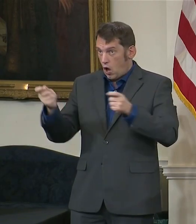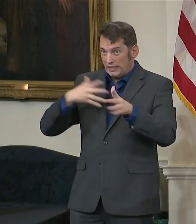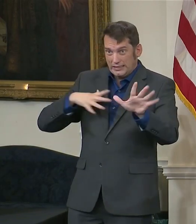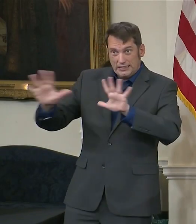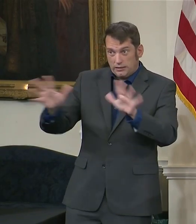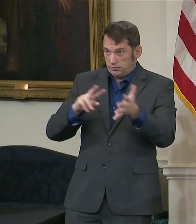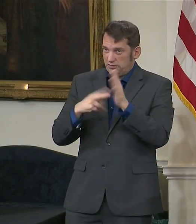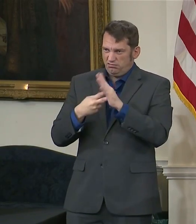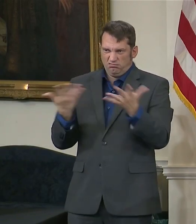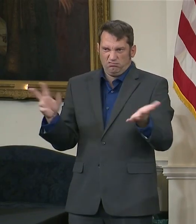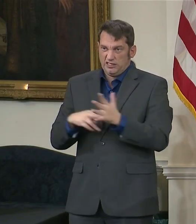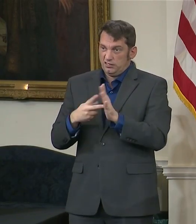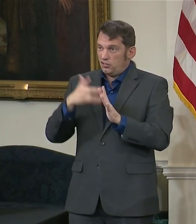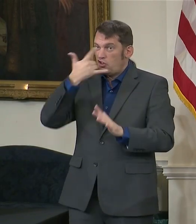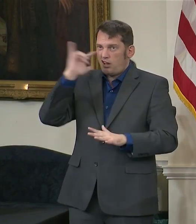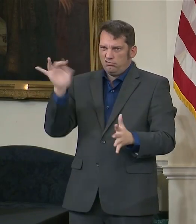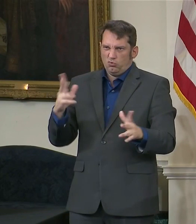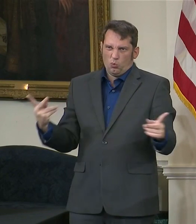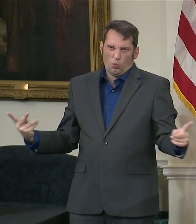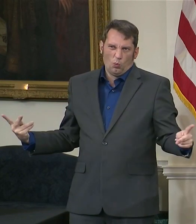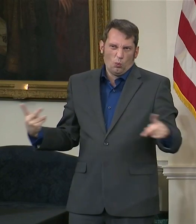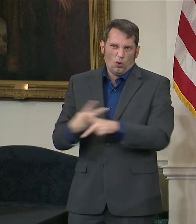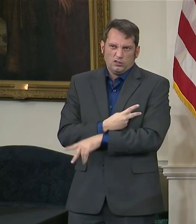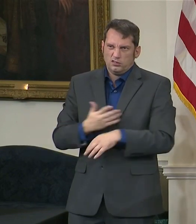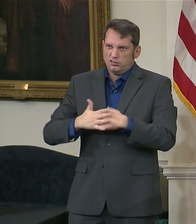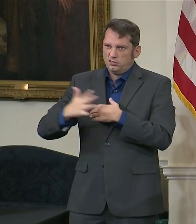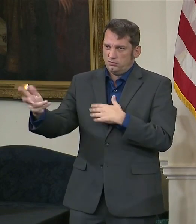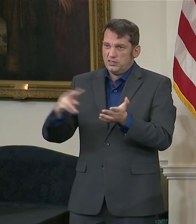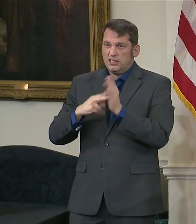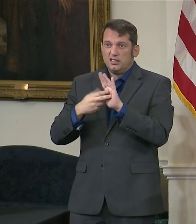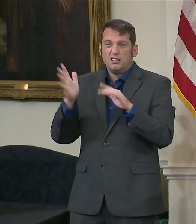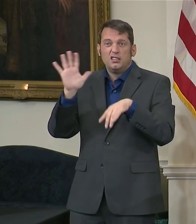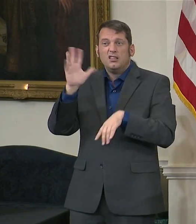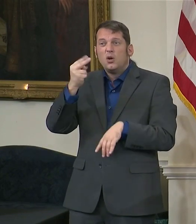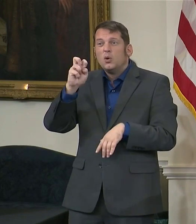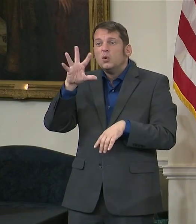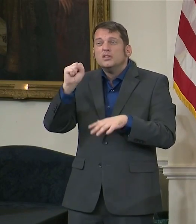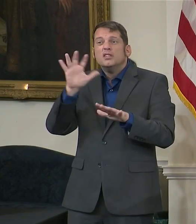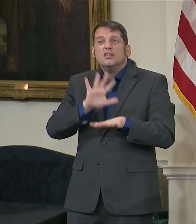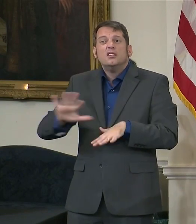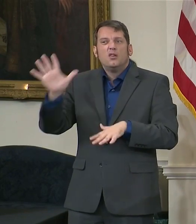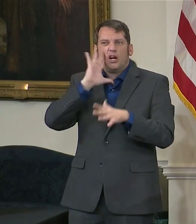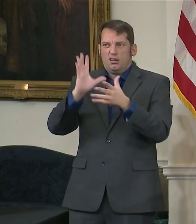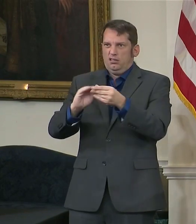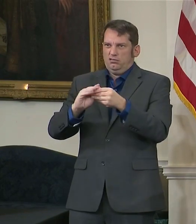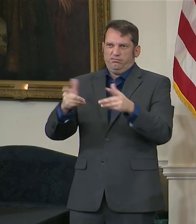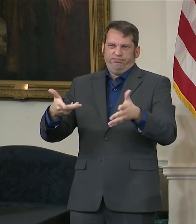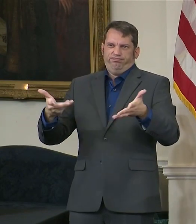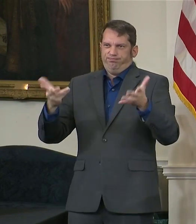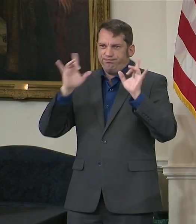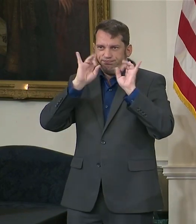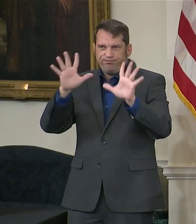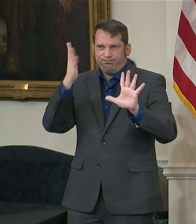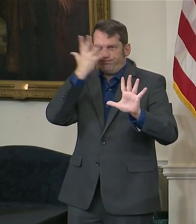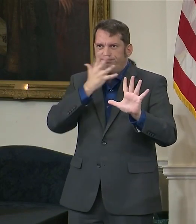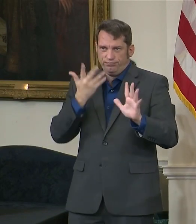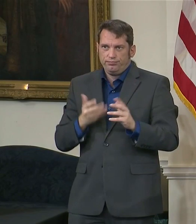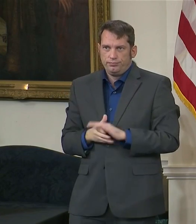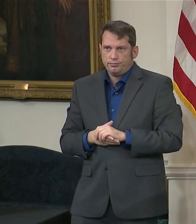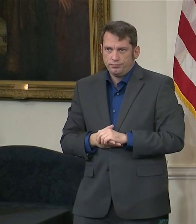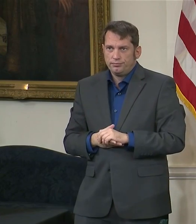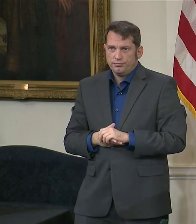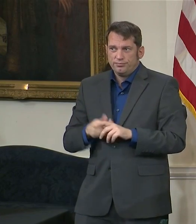on the national news, but there are states with turning away patients and people stacked up in hallways and, no ability